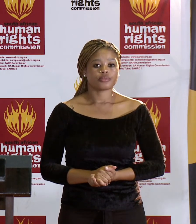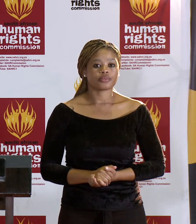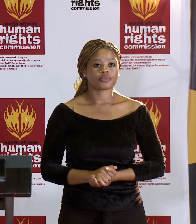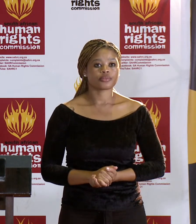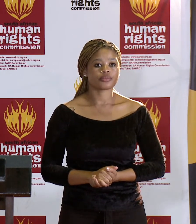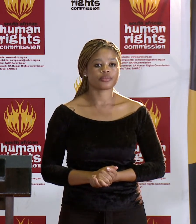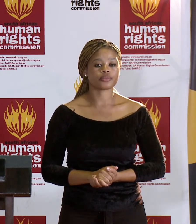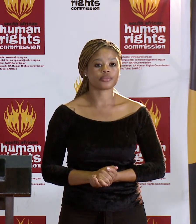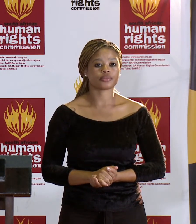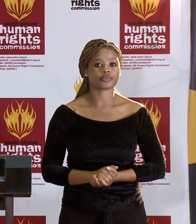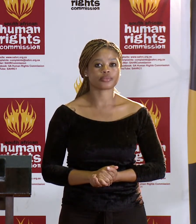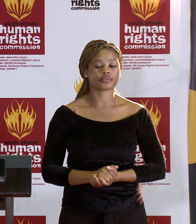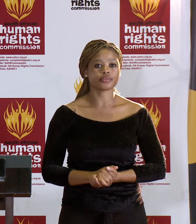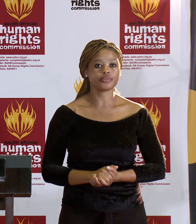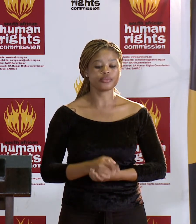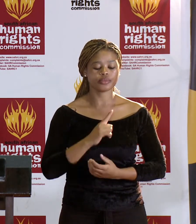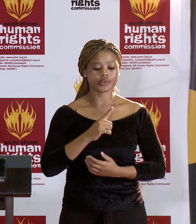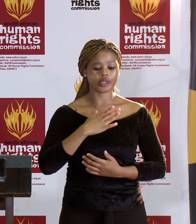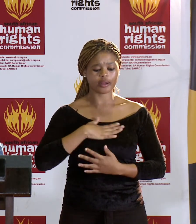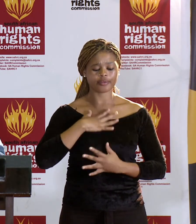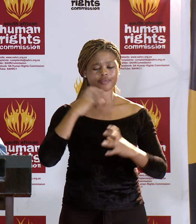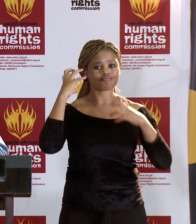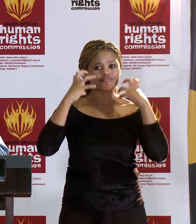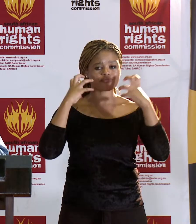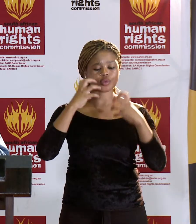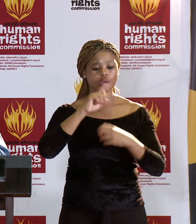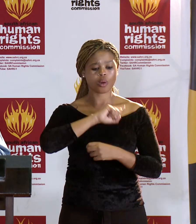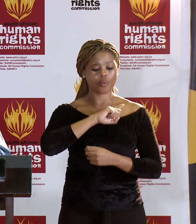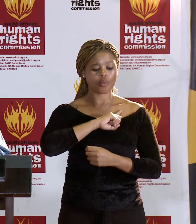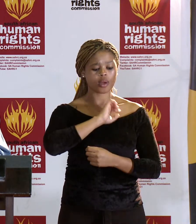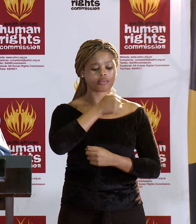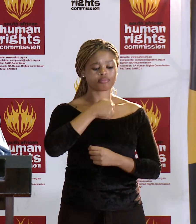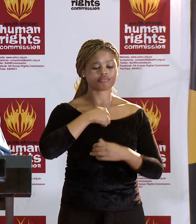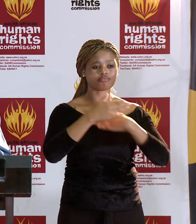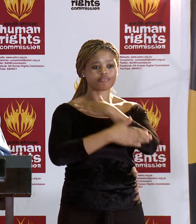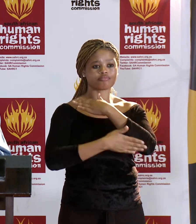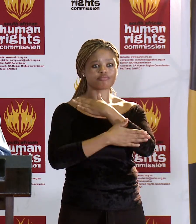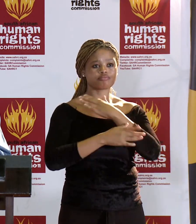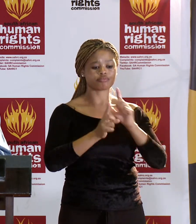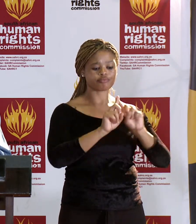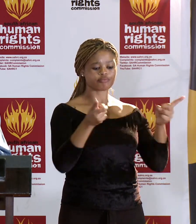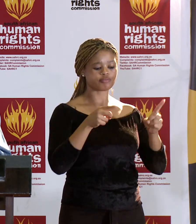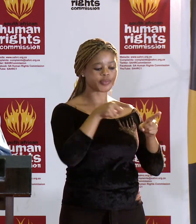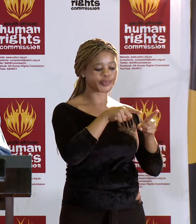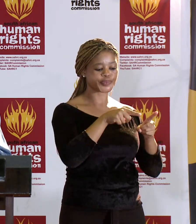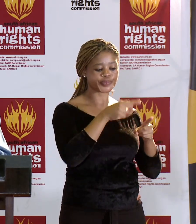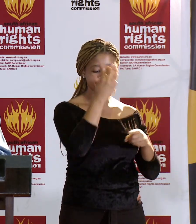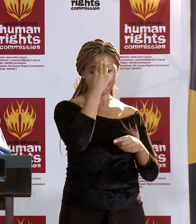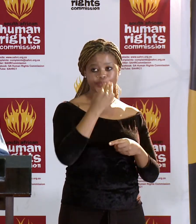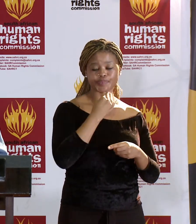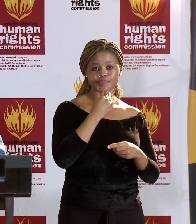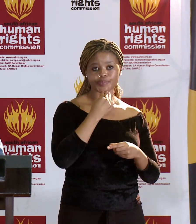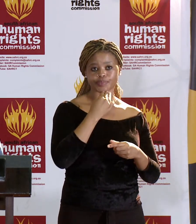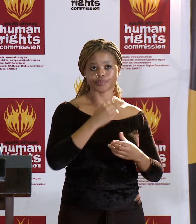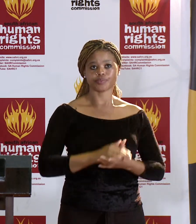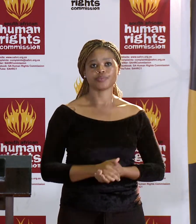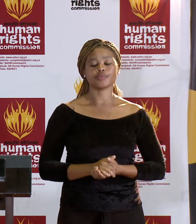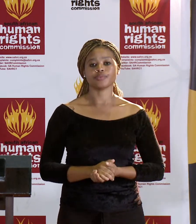You feel baffled at this because our country is not what is depicted in the picture, right?